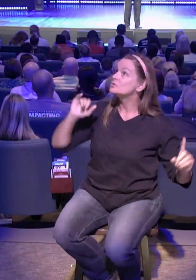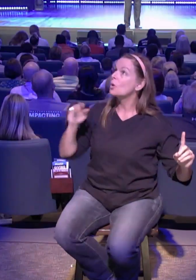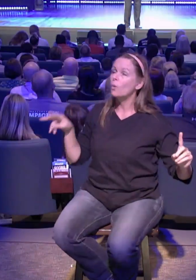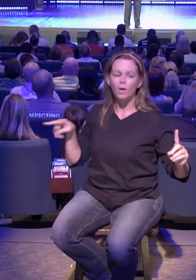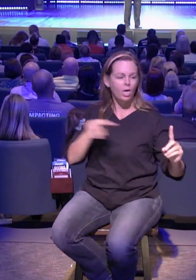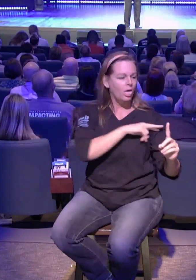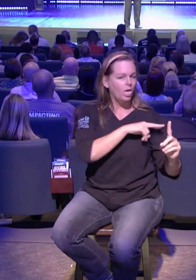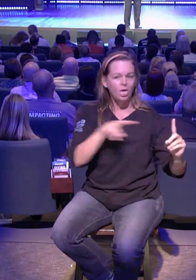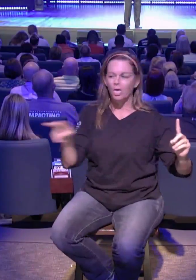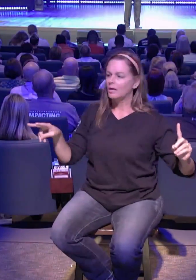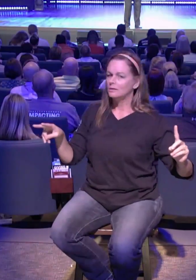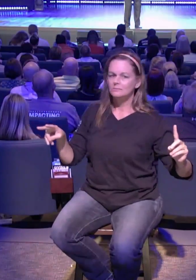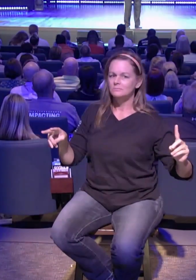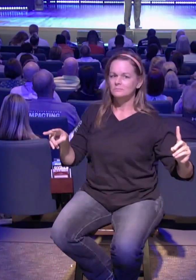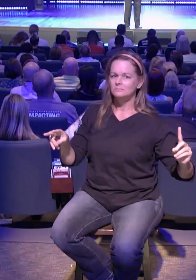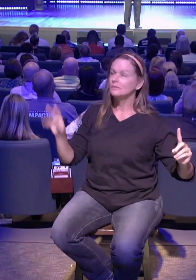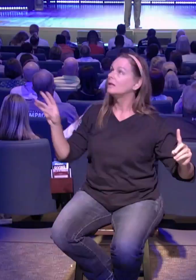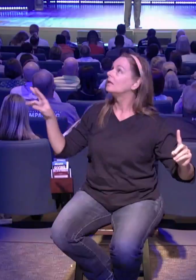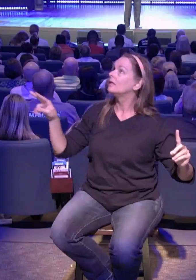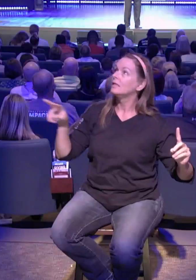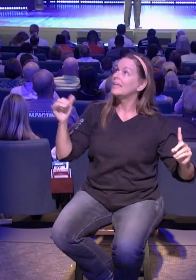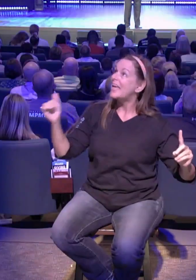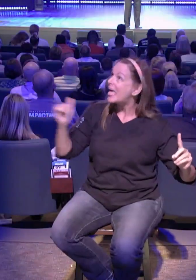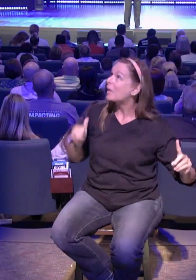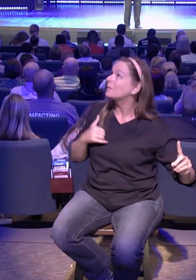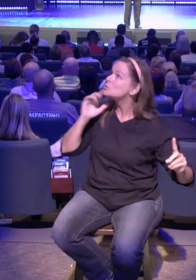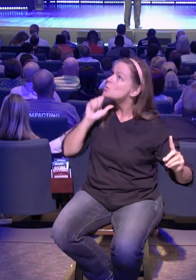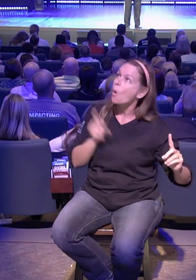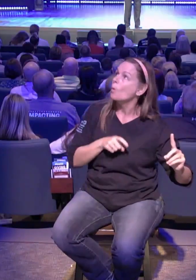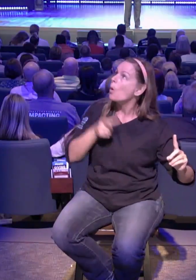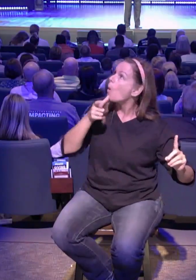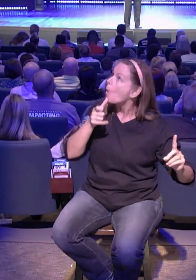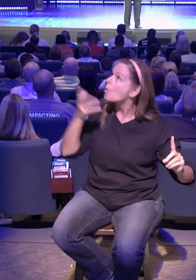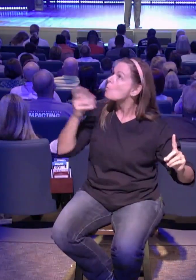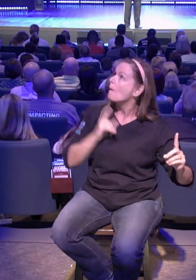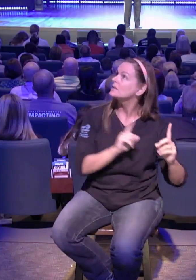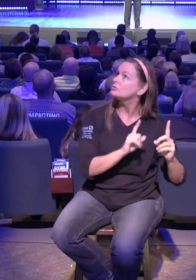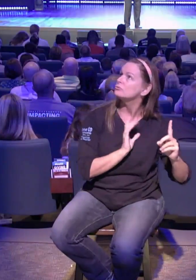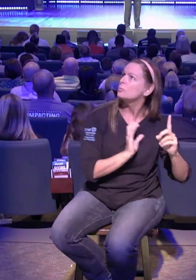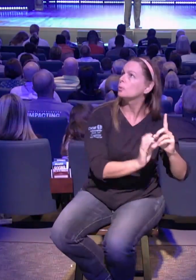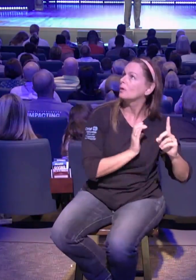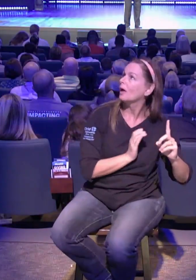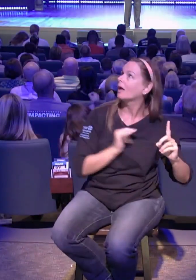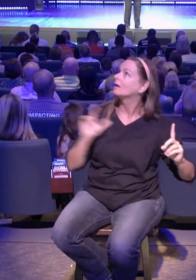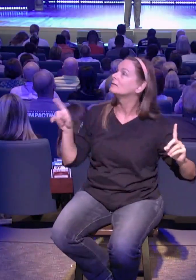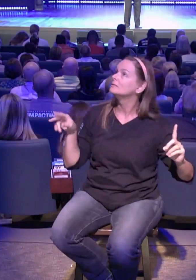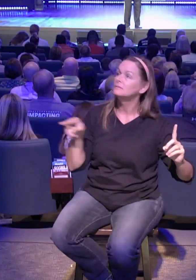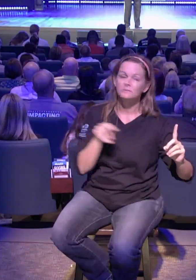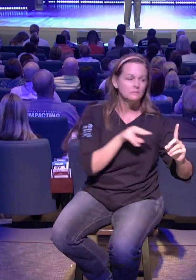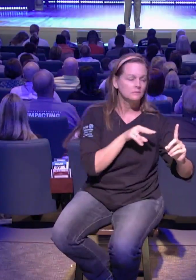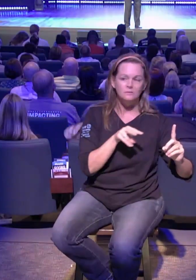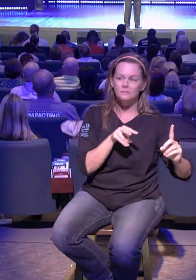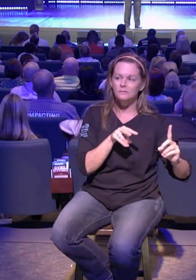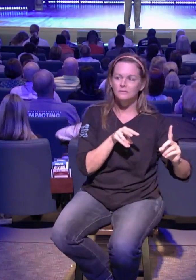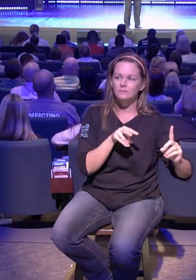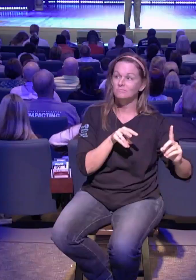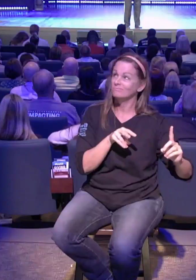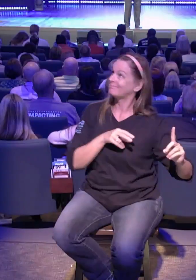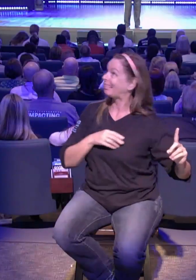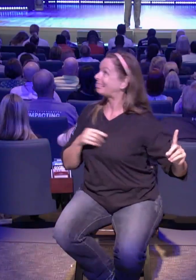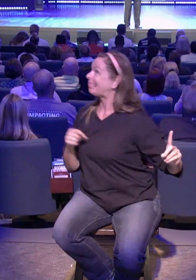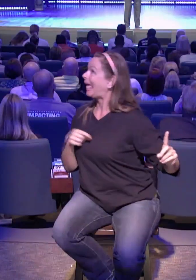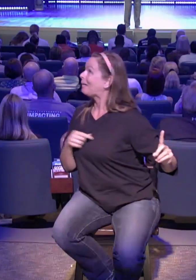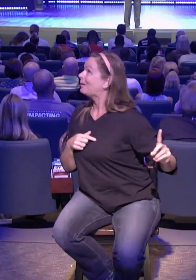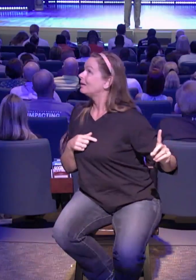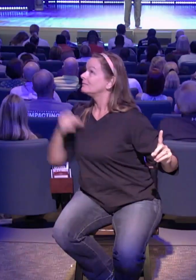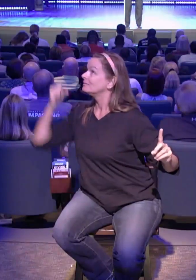them, extend a helping hand, and extend your faith, and watch what God will do.